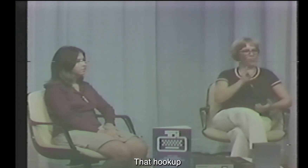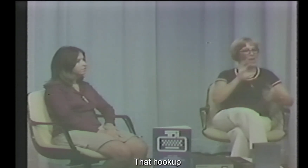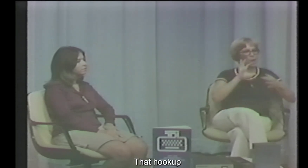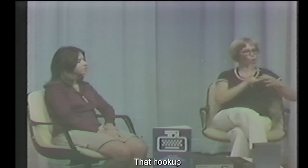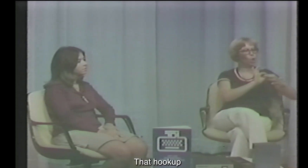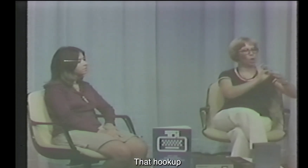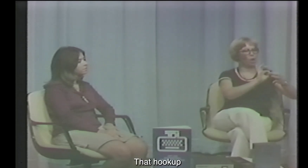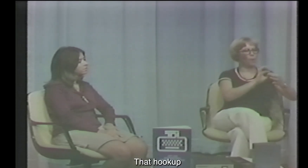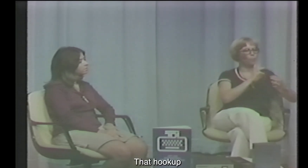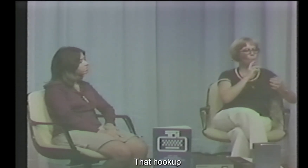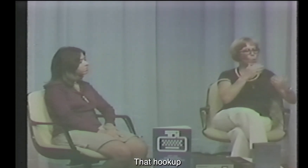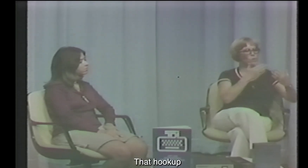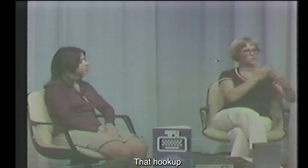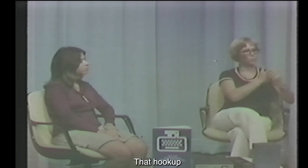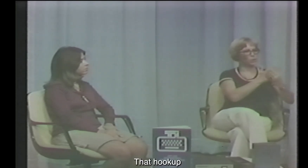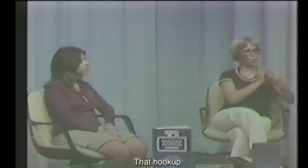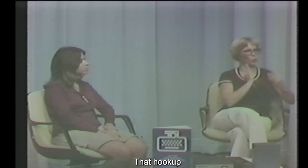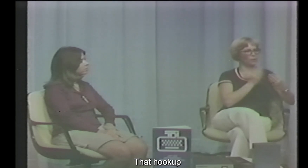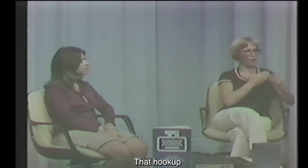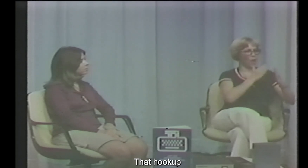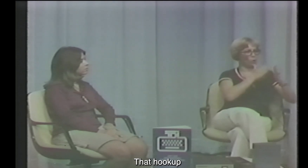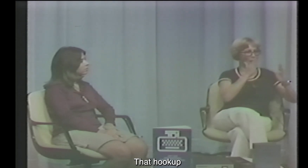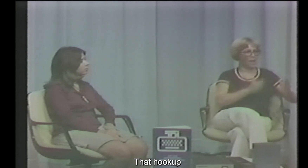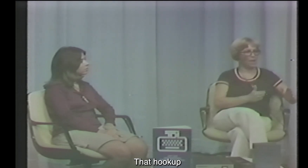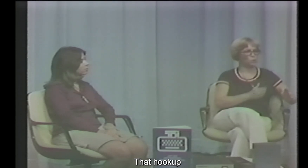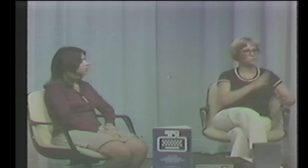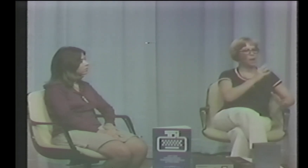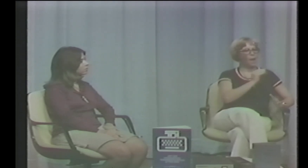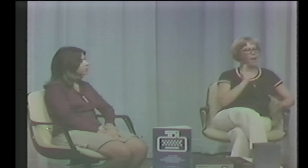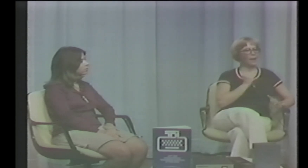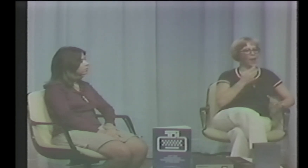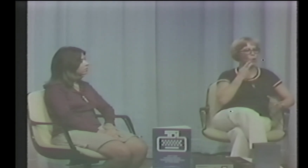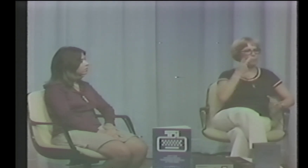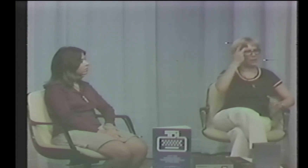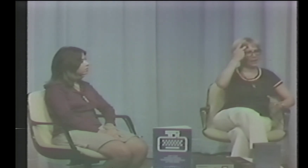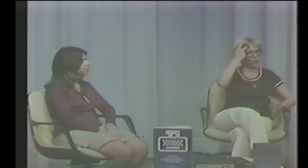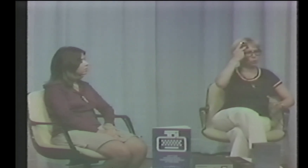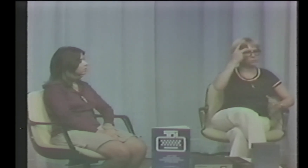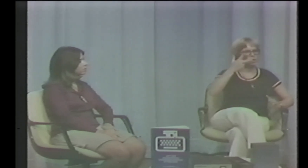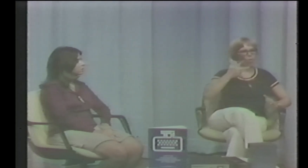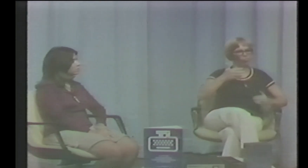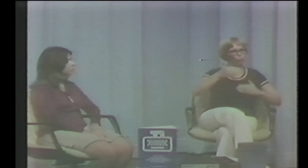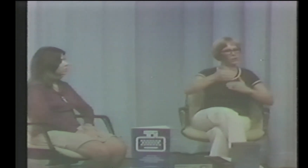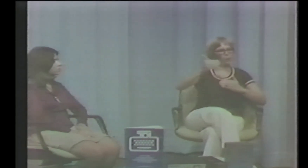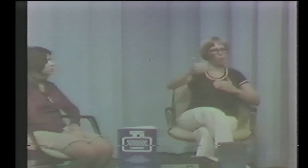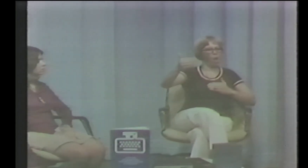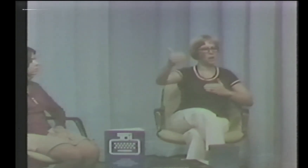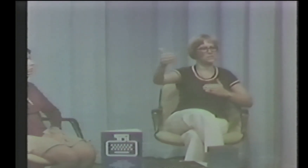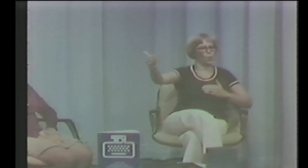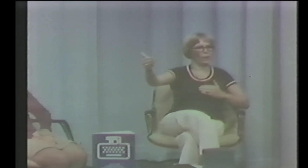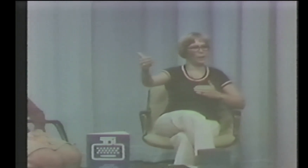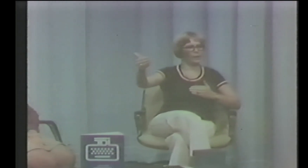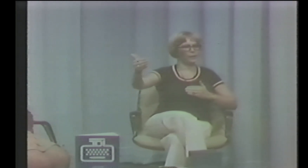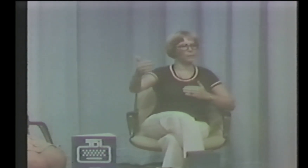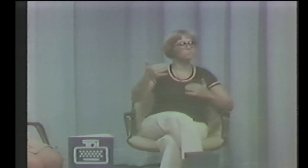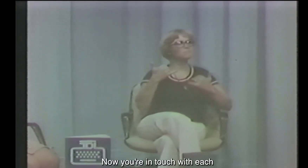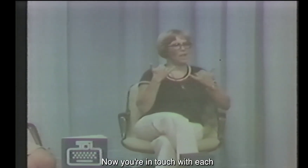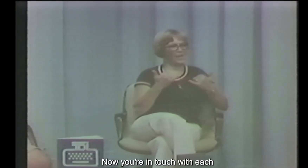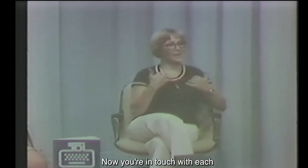That hookup was between our house and our parents 3 blocks away. Now